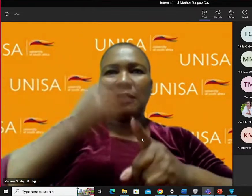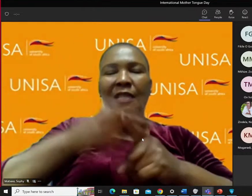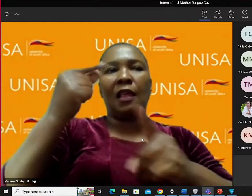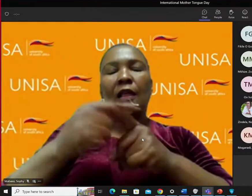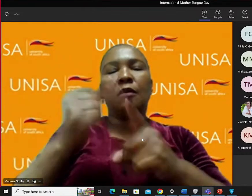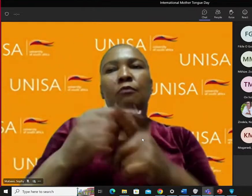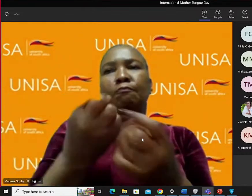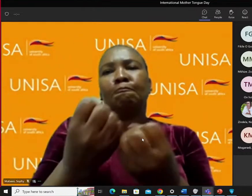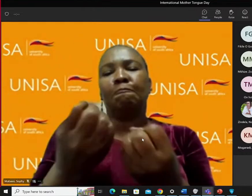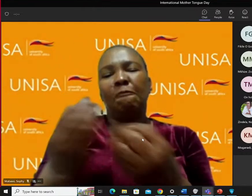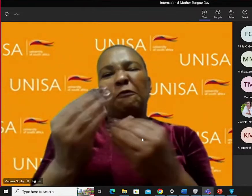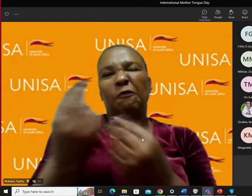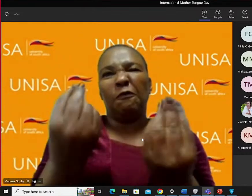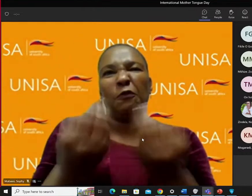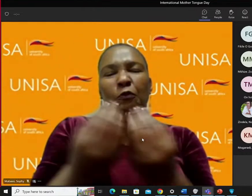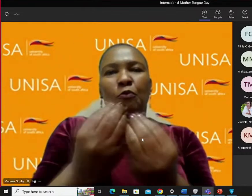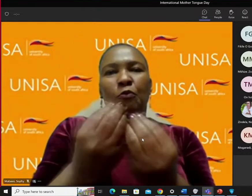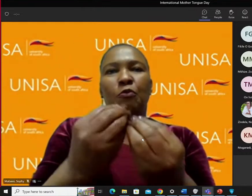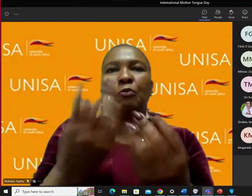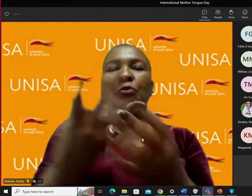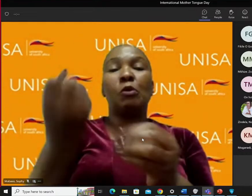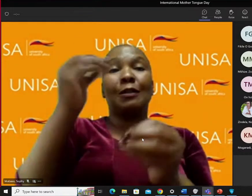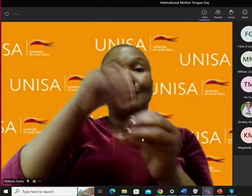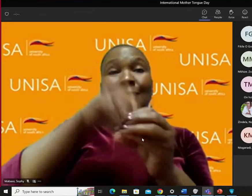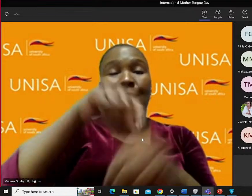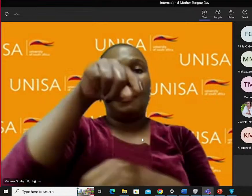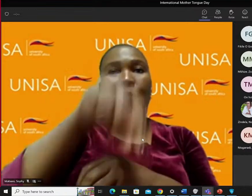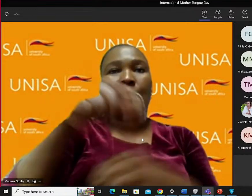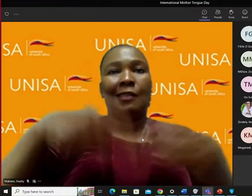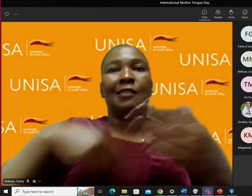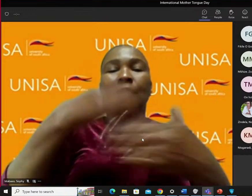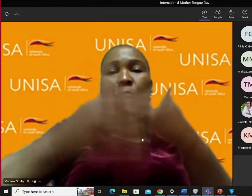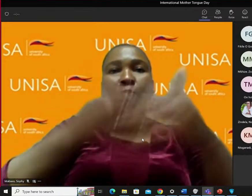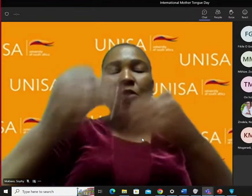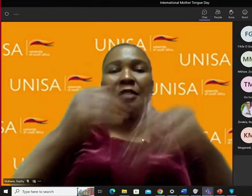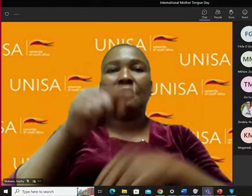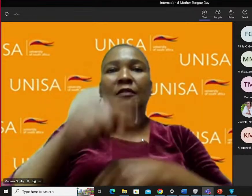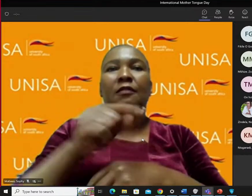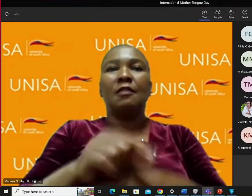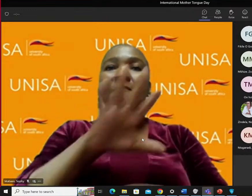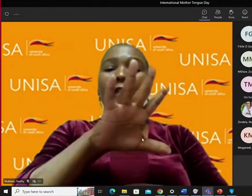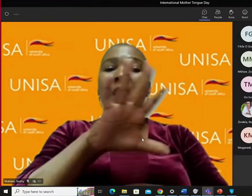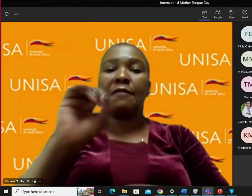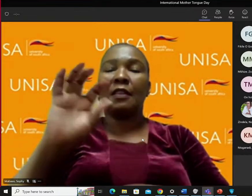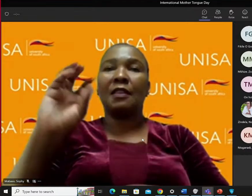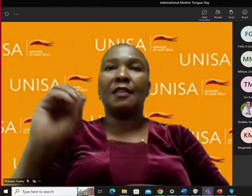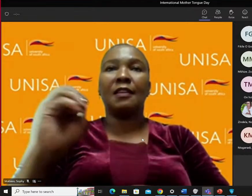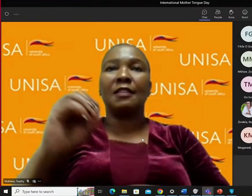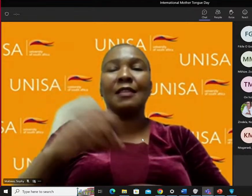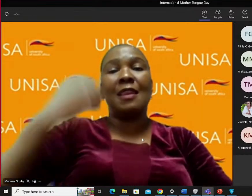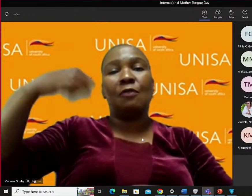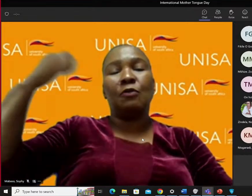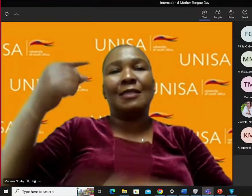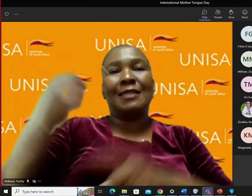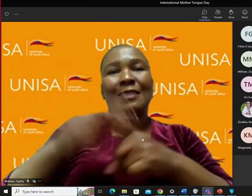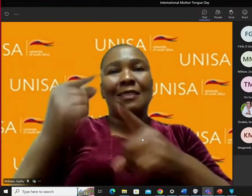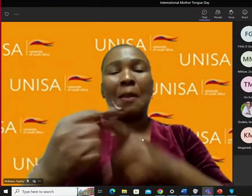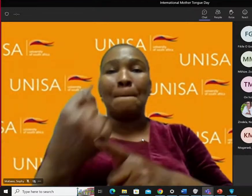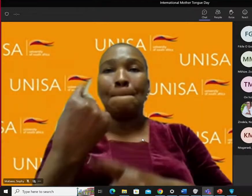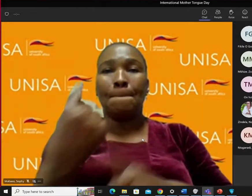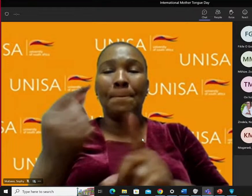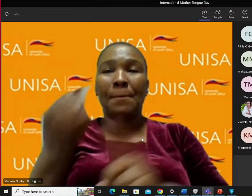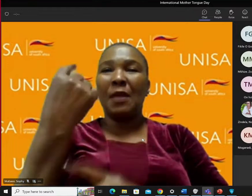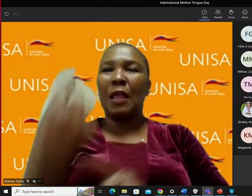in this room were involved in that process. 500 linguistics terms per language for